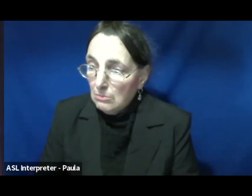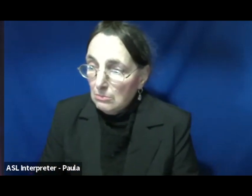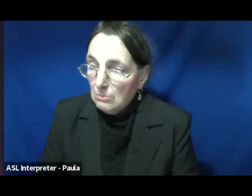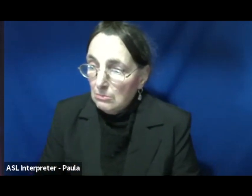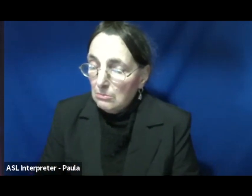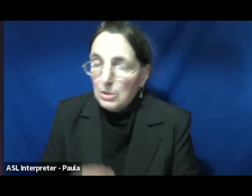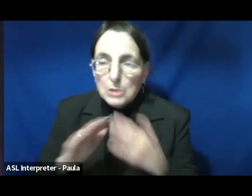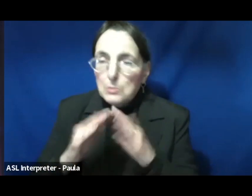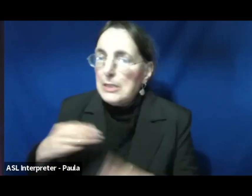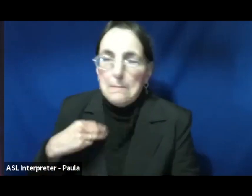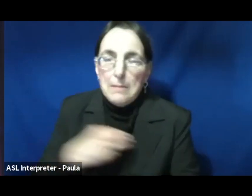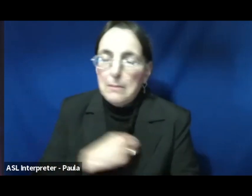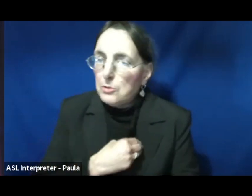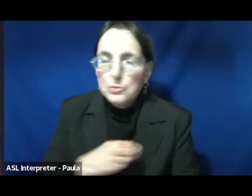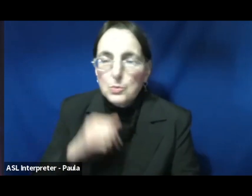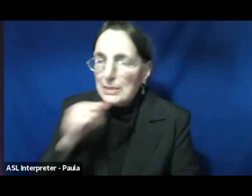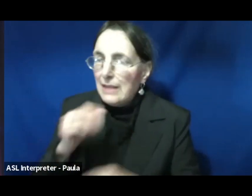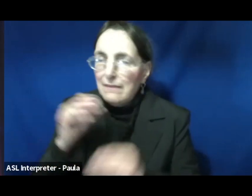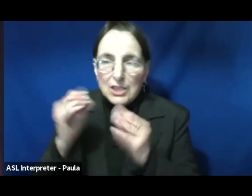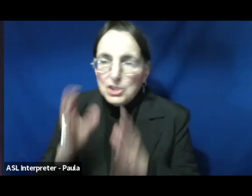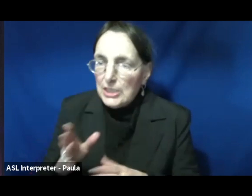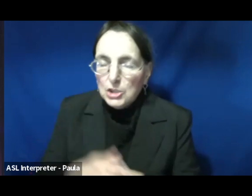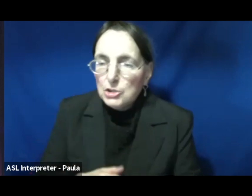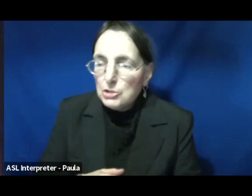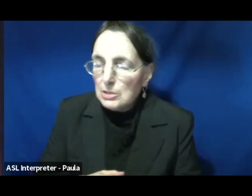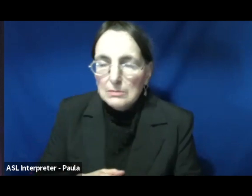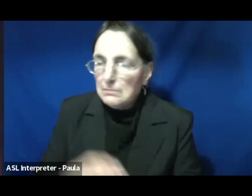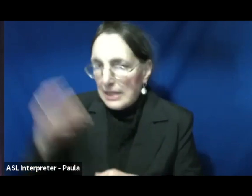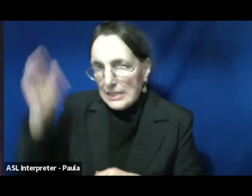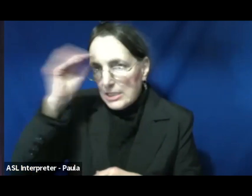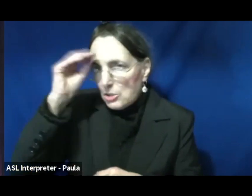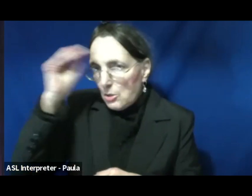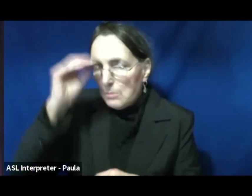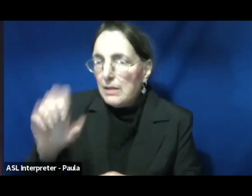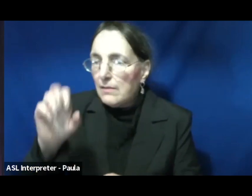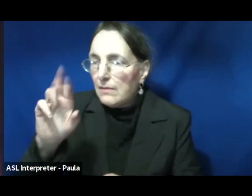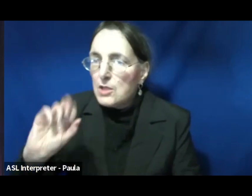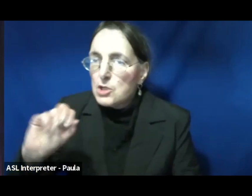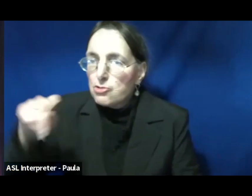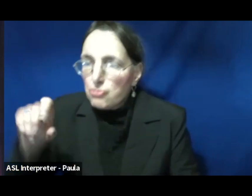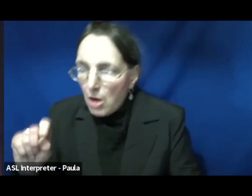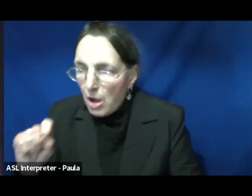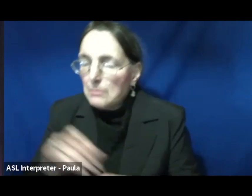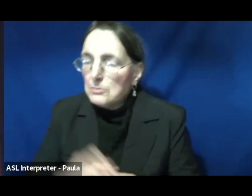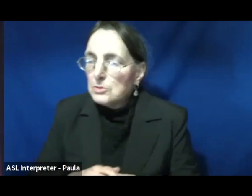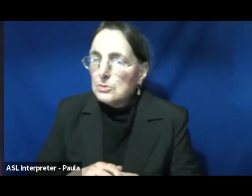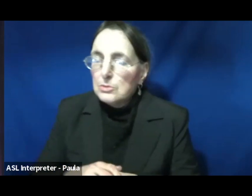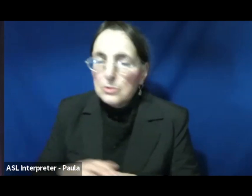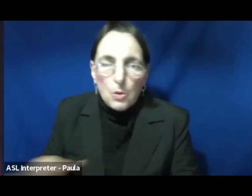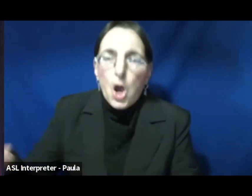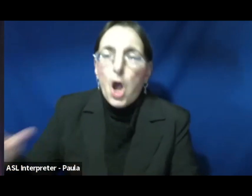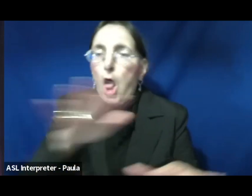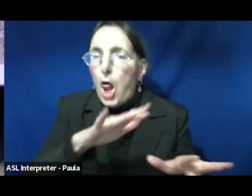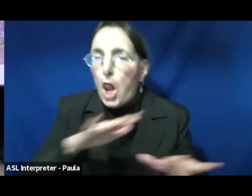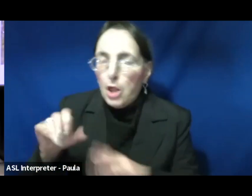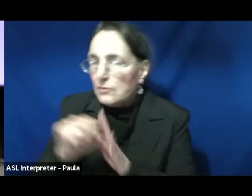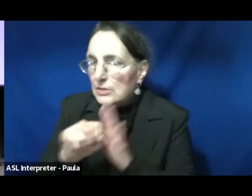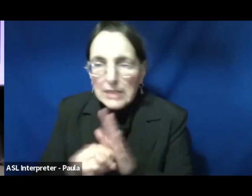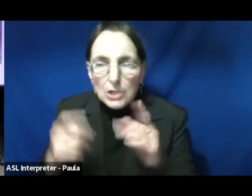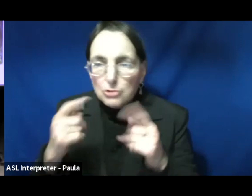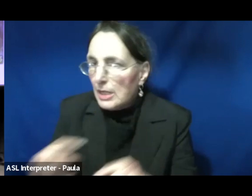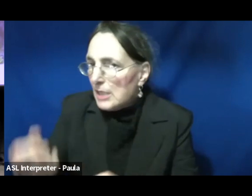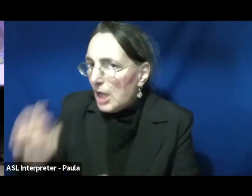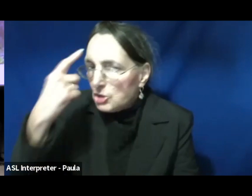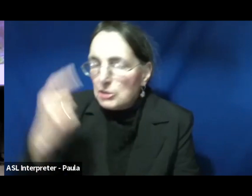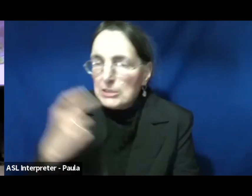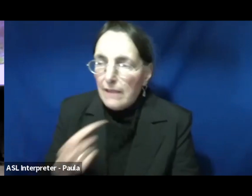who are not educators here, what do you know about this crop? Traveling all over the state and all over the country to understand that crop, right? And